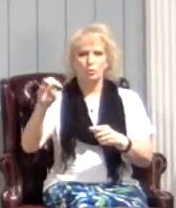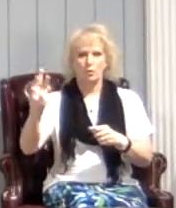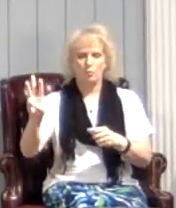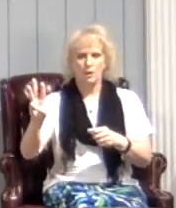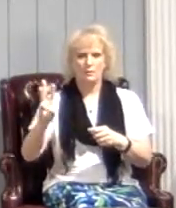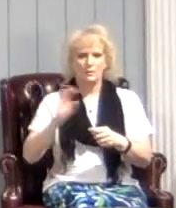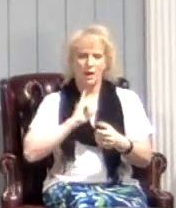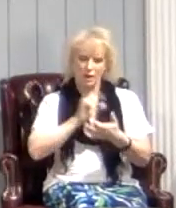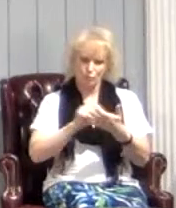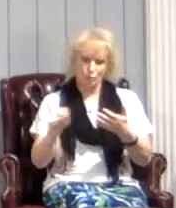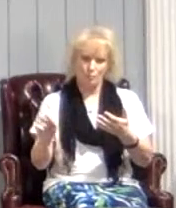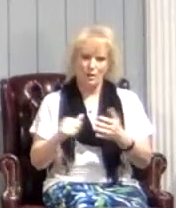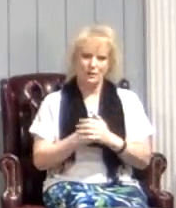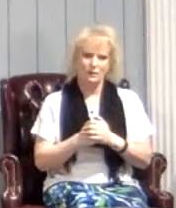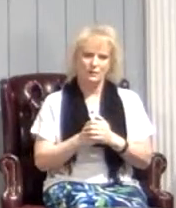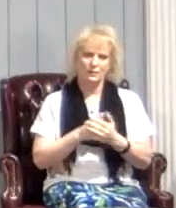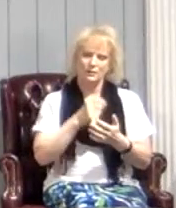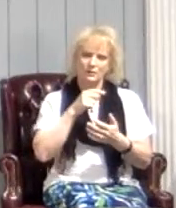said,